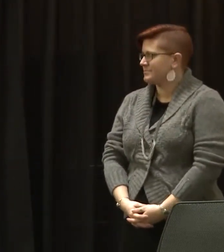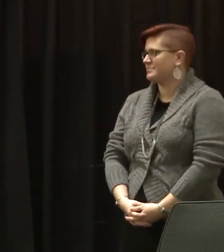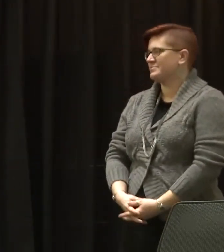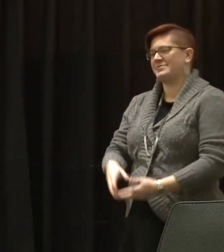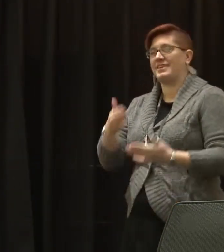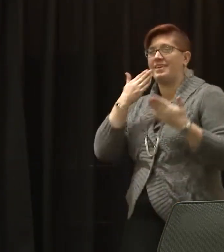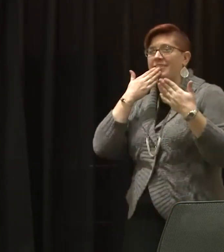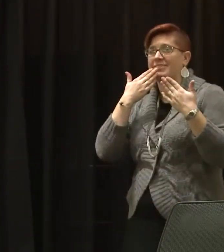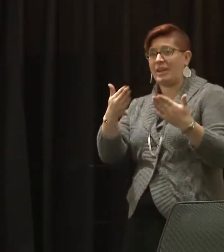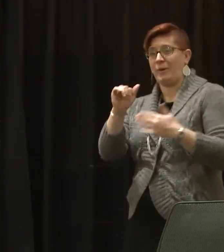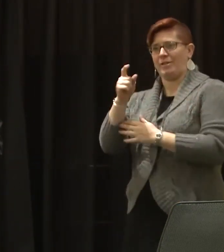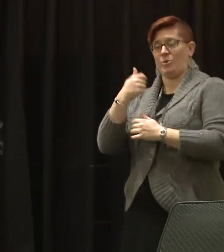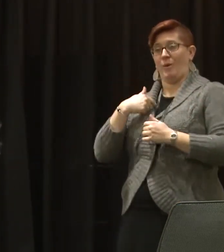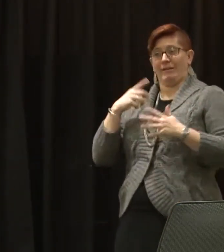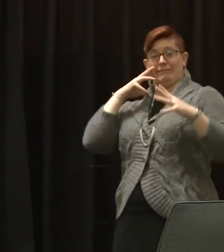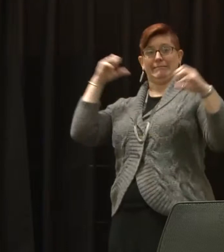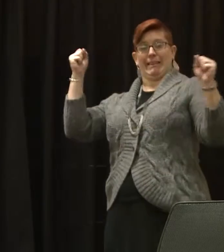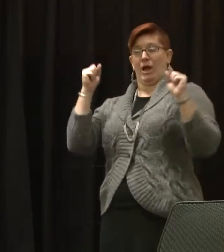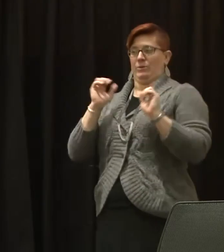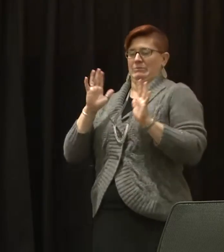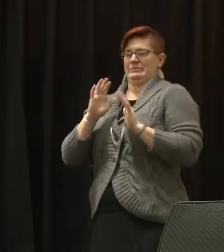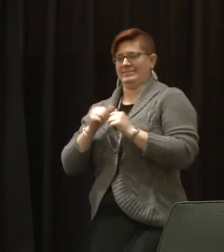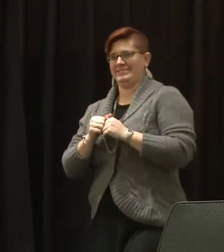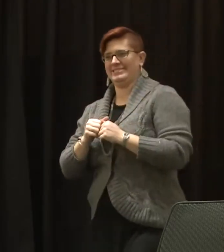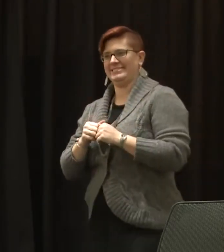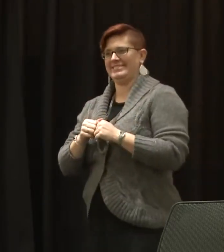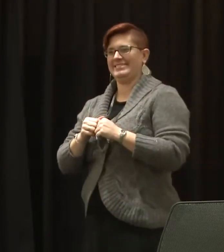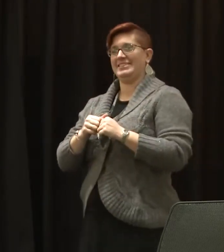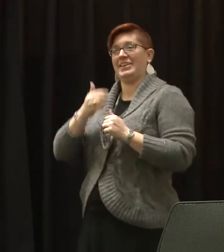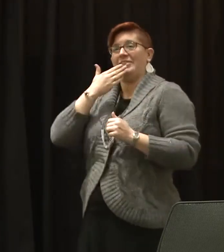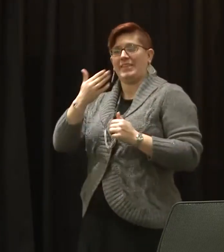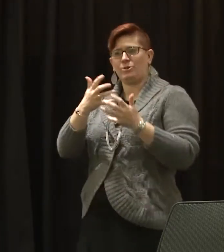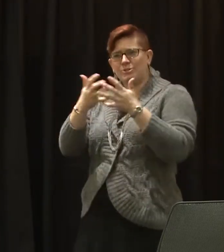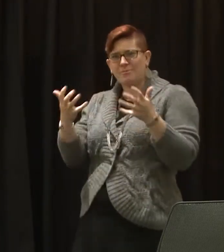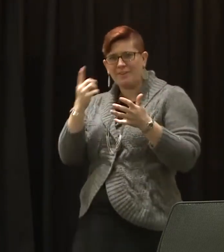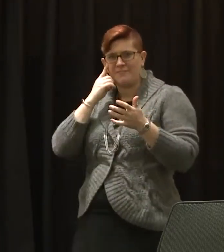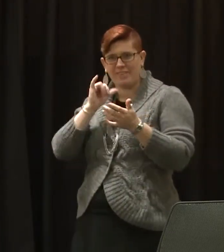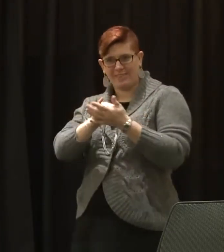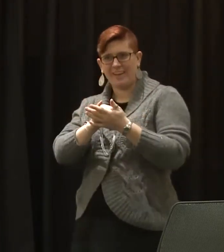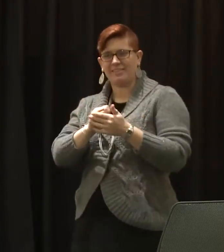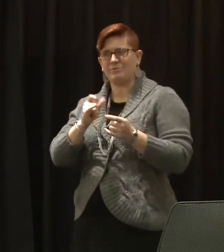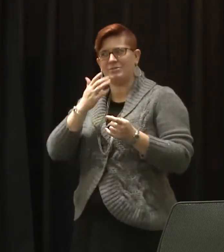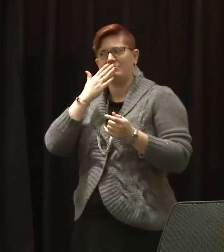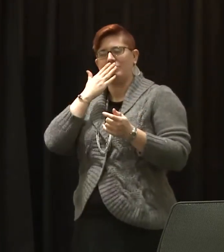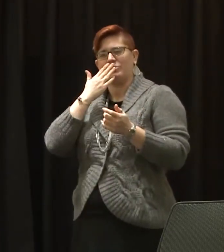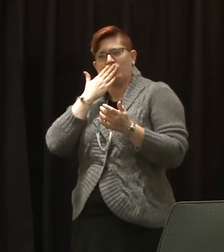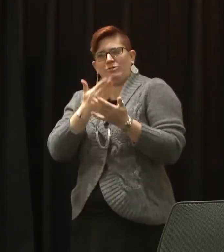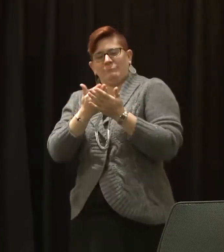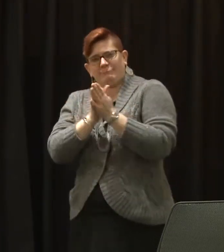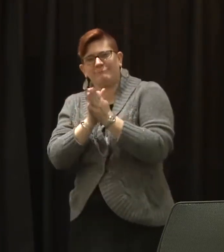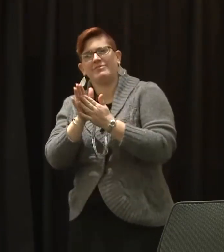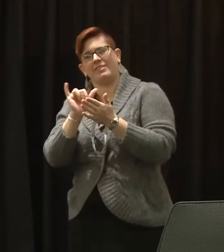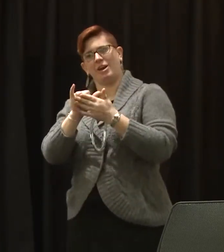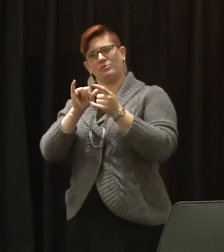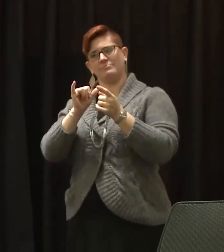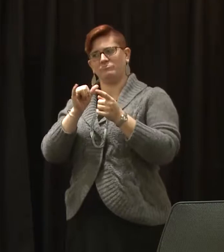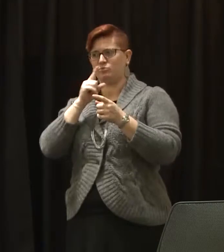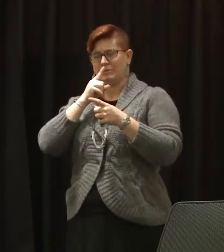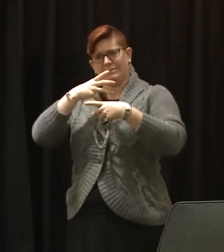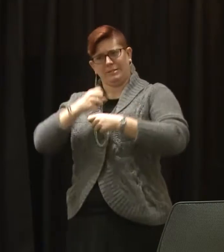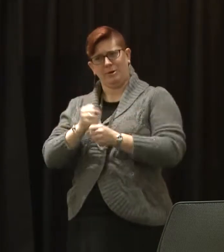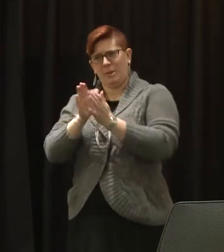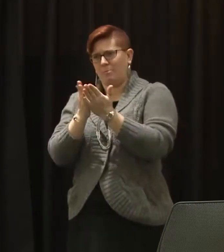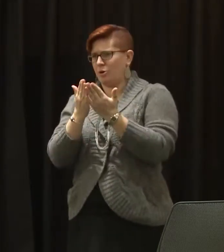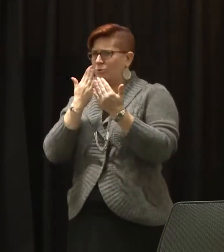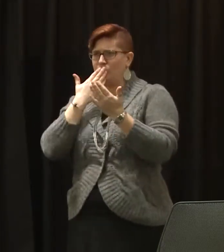Thank you, Alex. Ooh, I guess you can hear me. Thank you so much for that. That was very moving, and you summarized the book very well. I don't